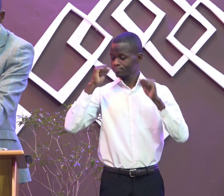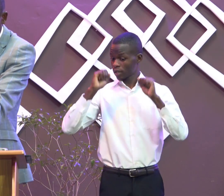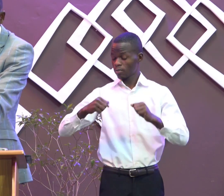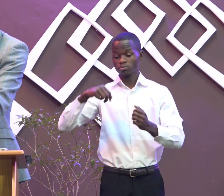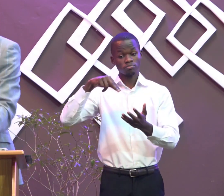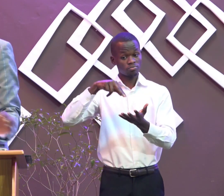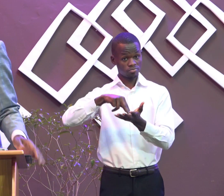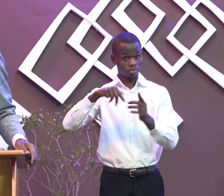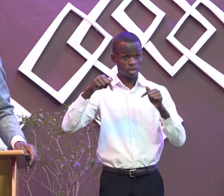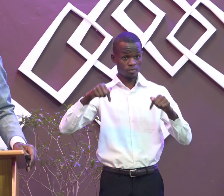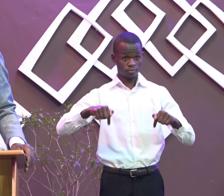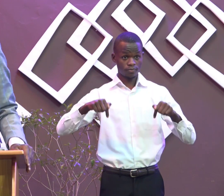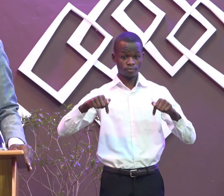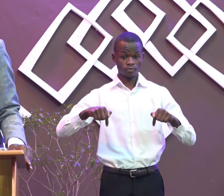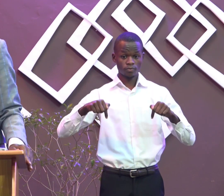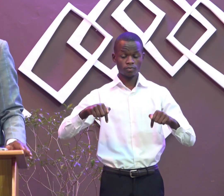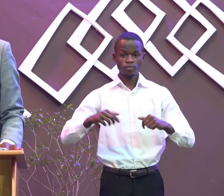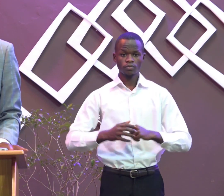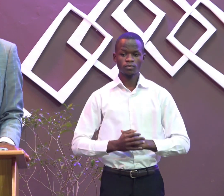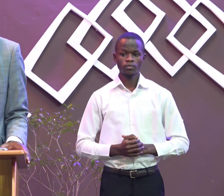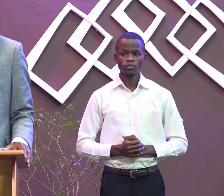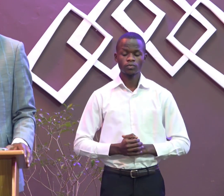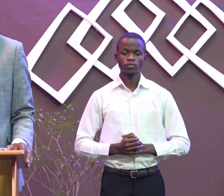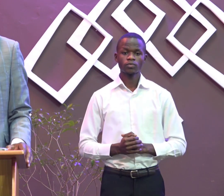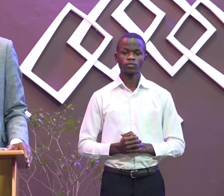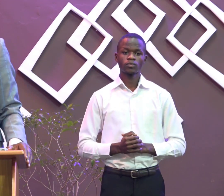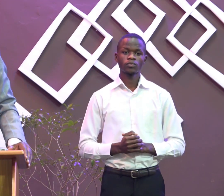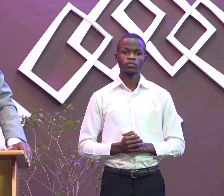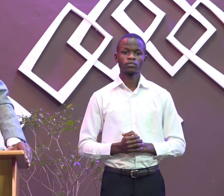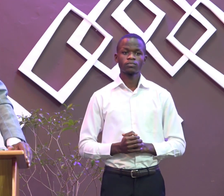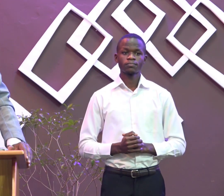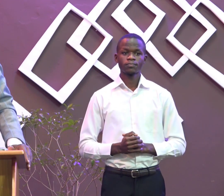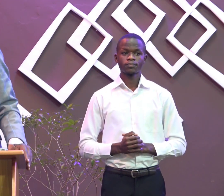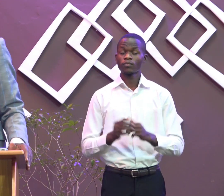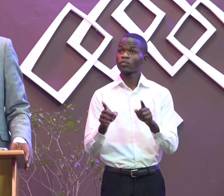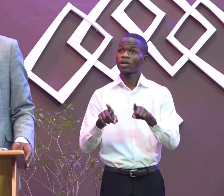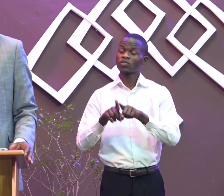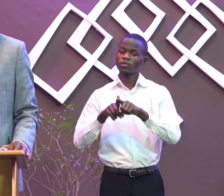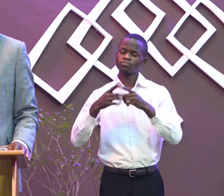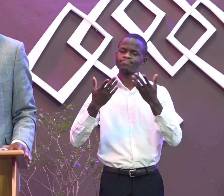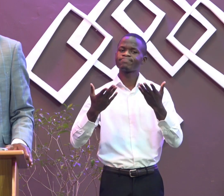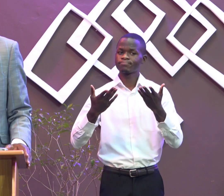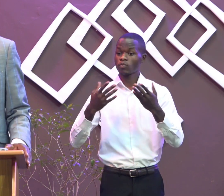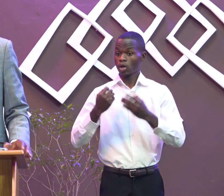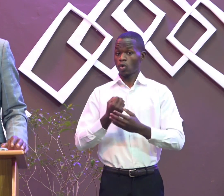I want to thank the Lord for the grace he has given me to be standing here even today. Ate n'olw'omukisa